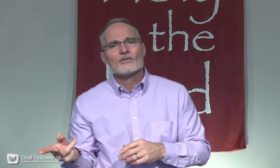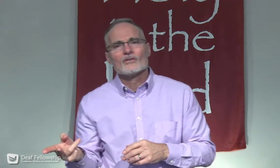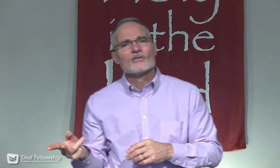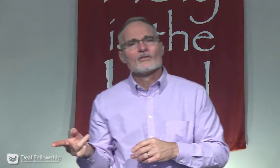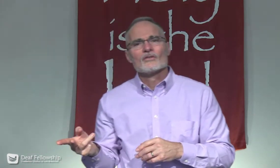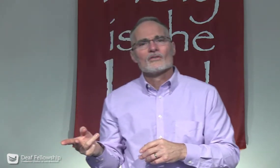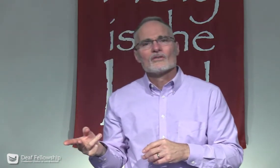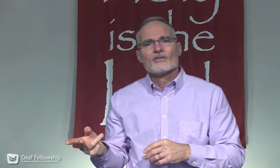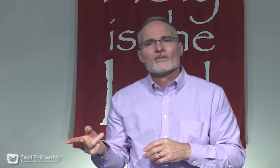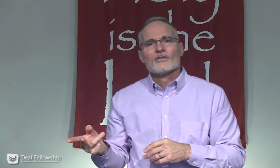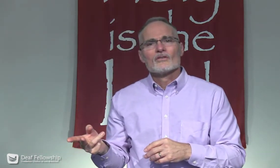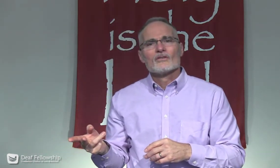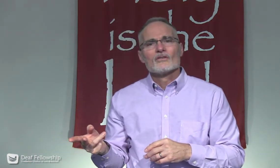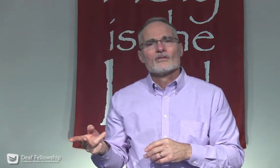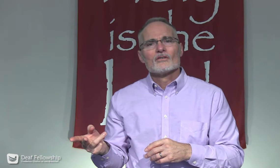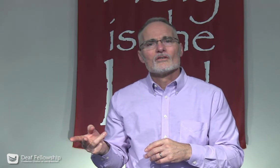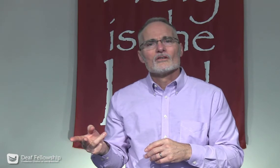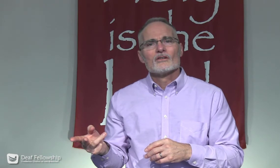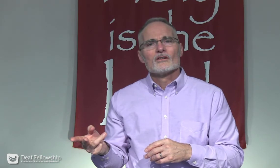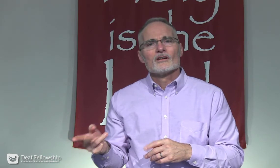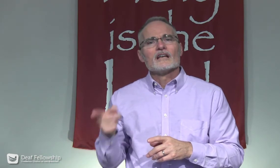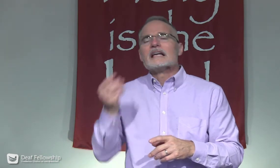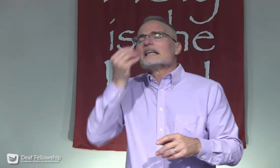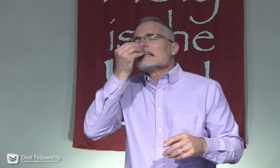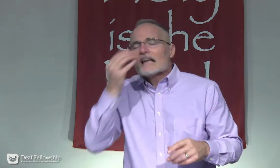A complete moral failure.